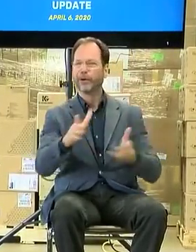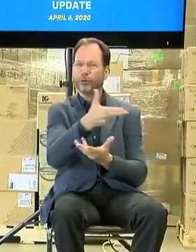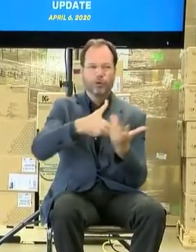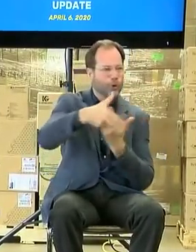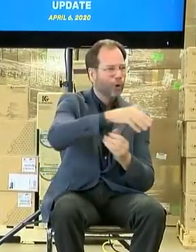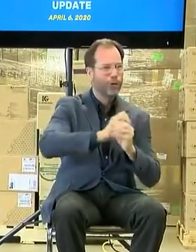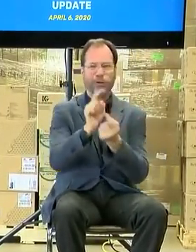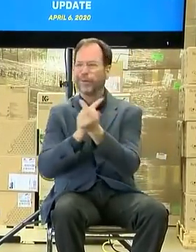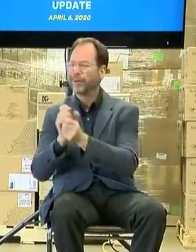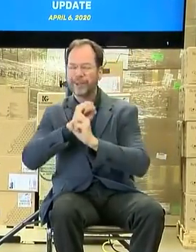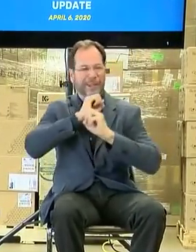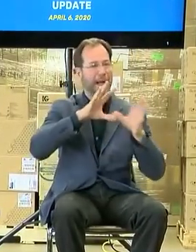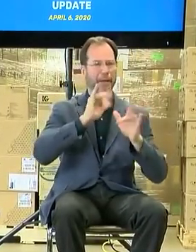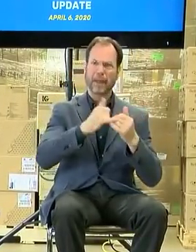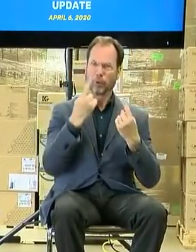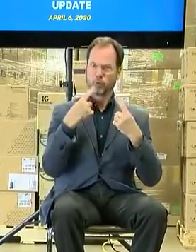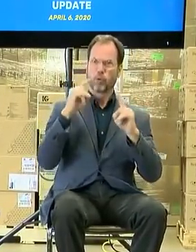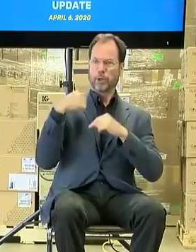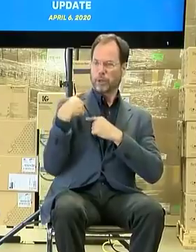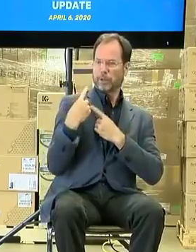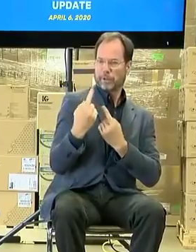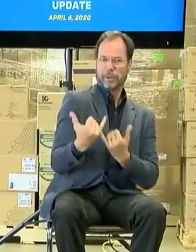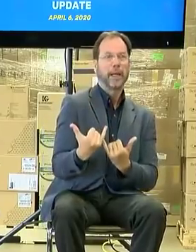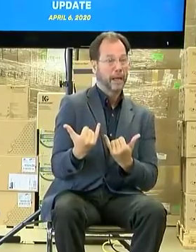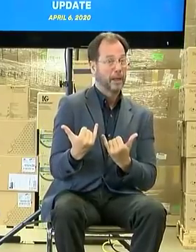early successful effort.